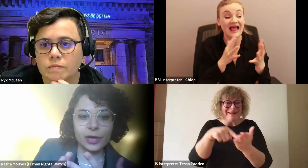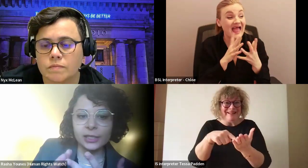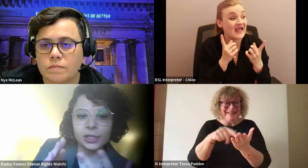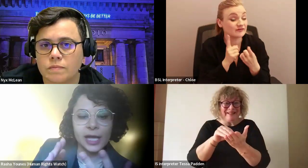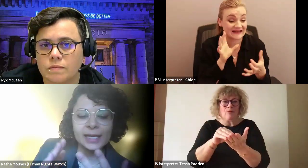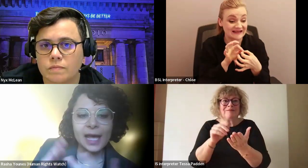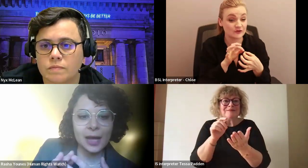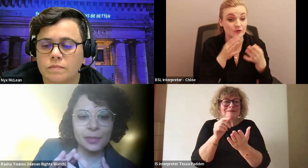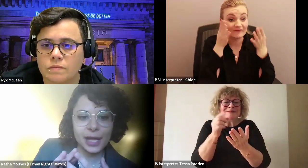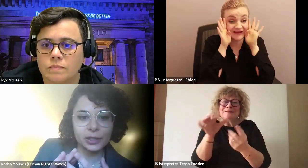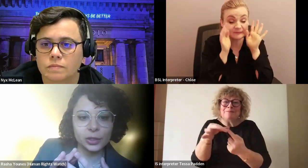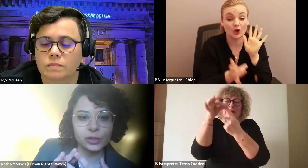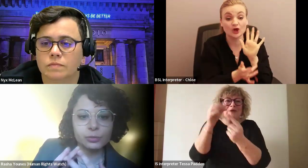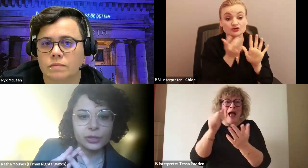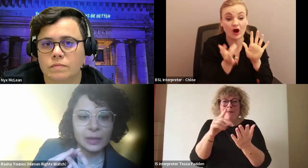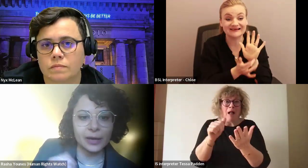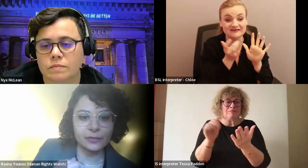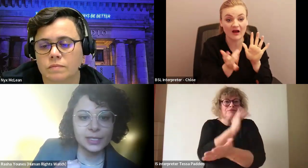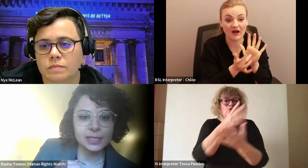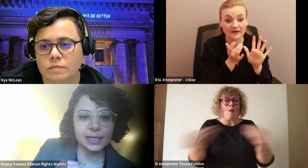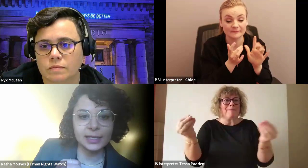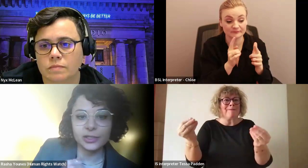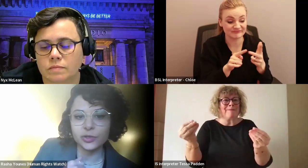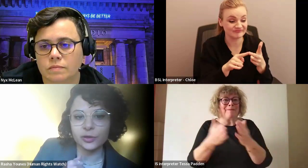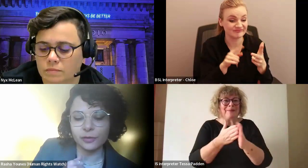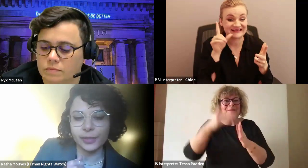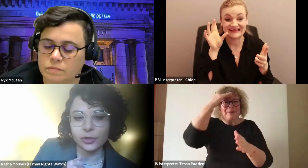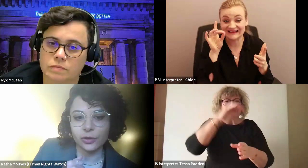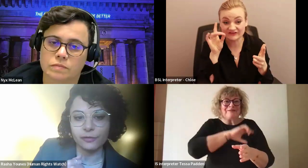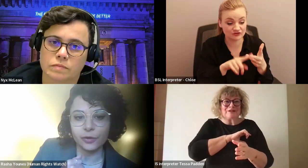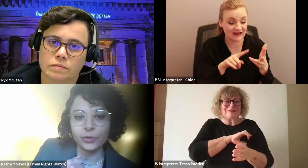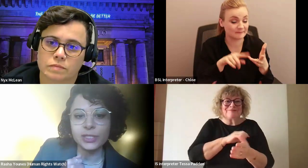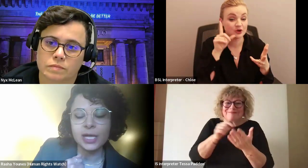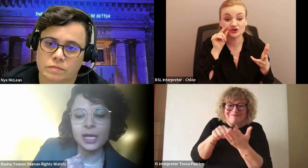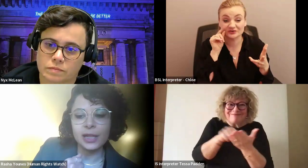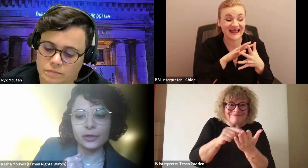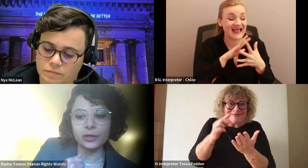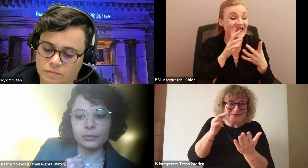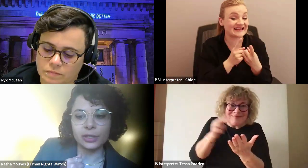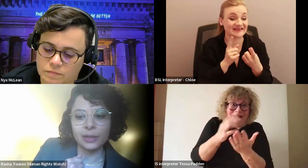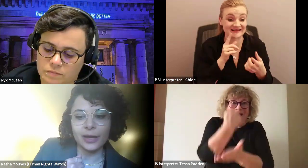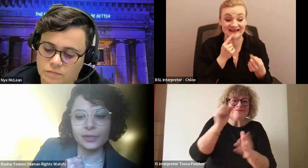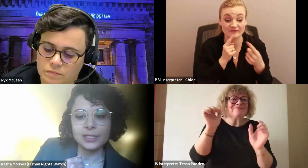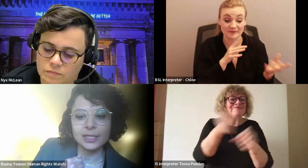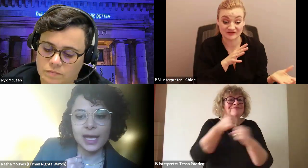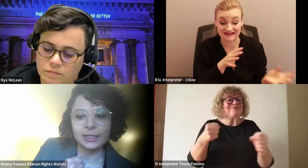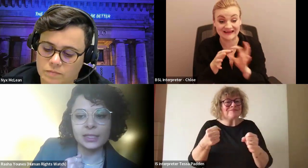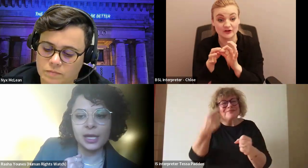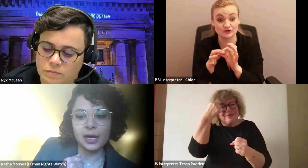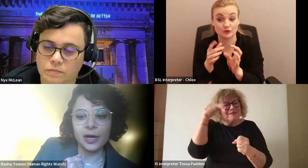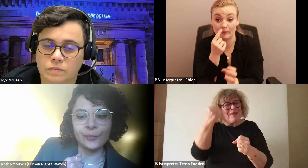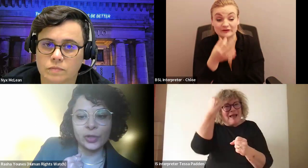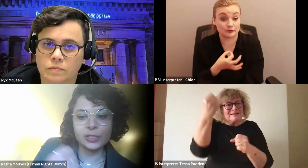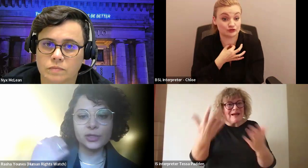Instagram, Grindr, any app that could put them at risk, and any digital information on their phones that could put them at risk.